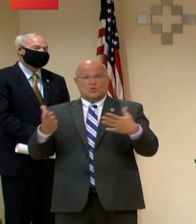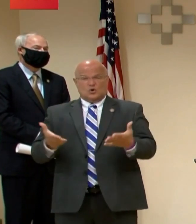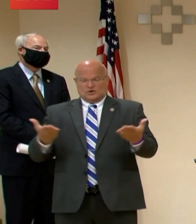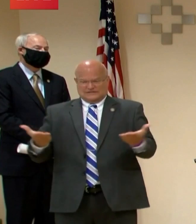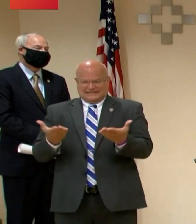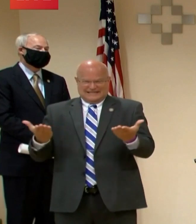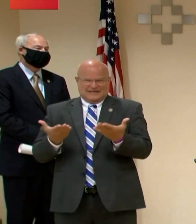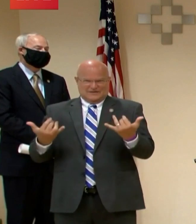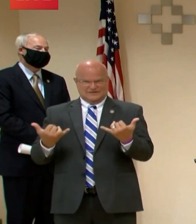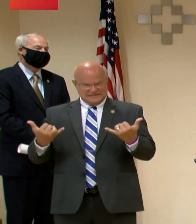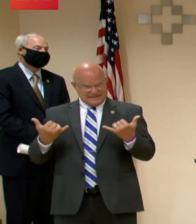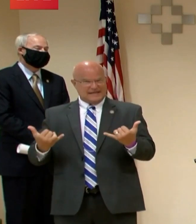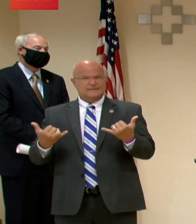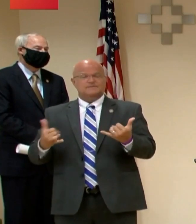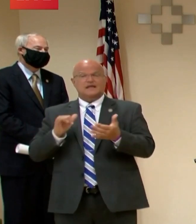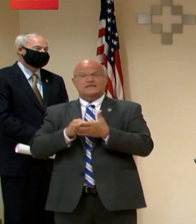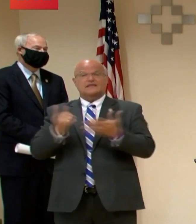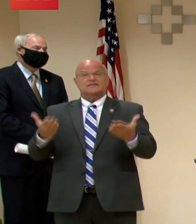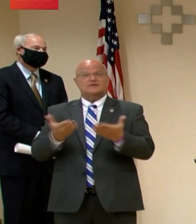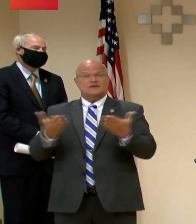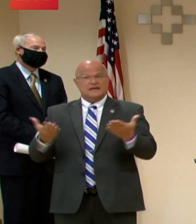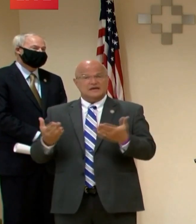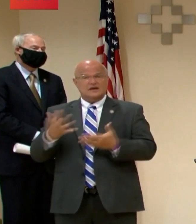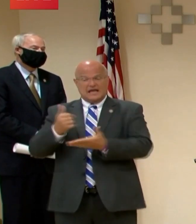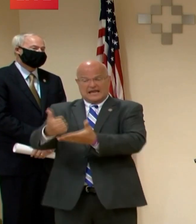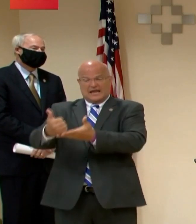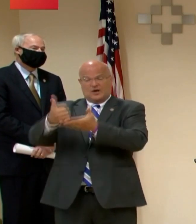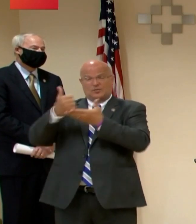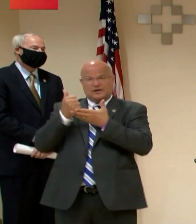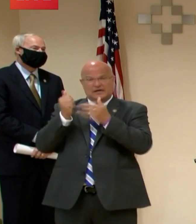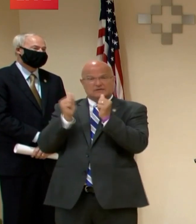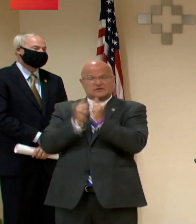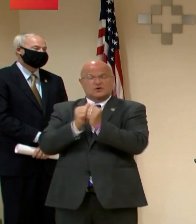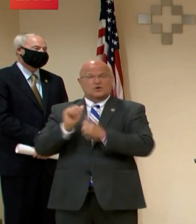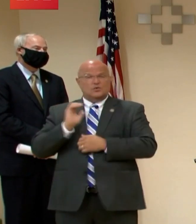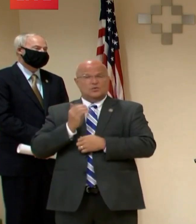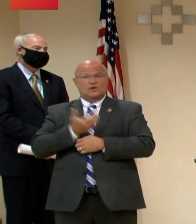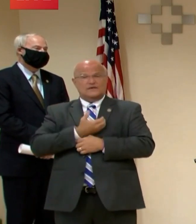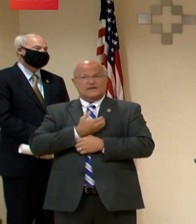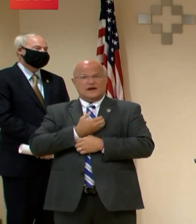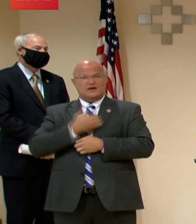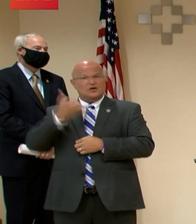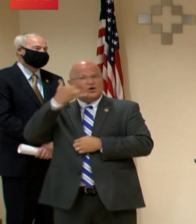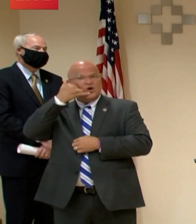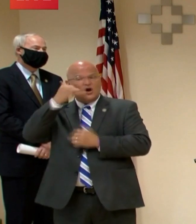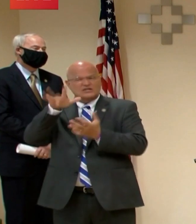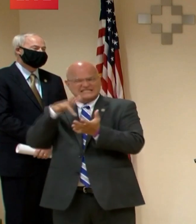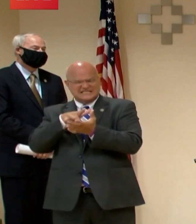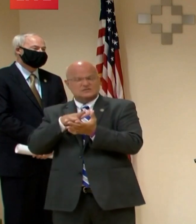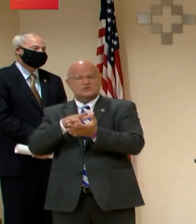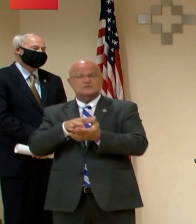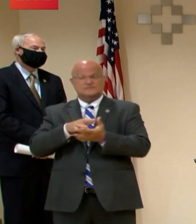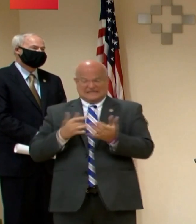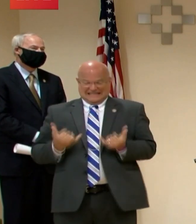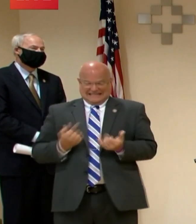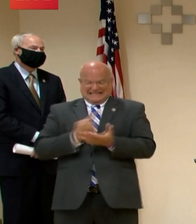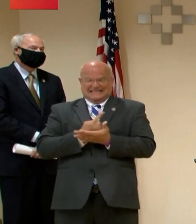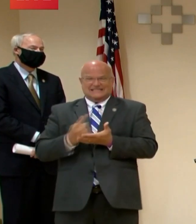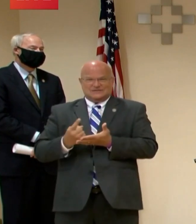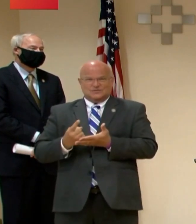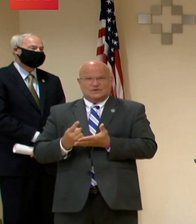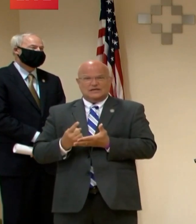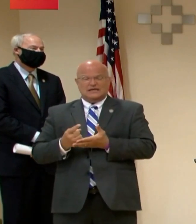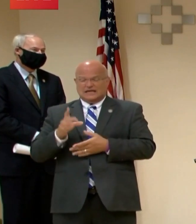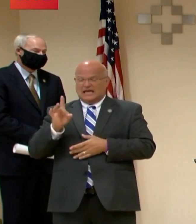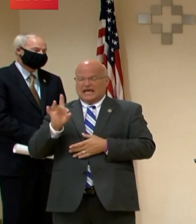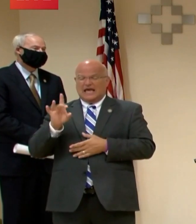site. They are here and helping us in our call center. We have been able this week to